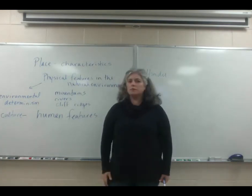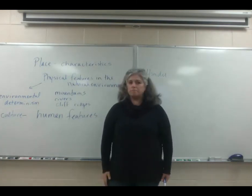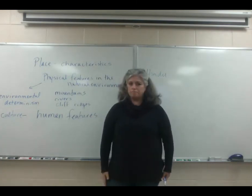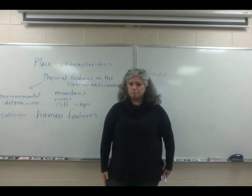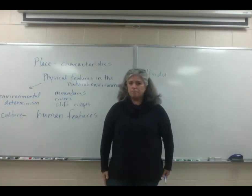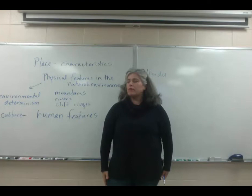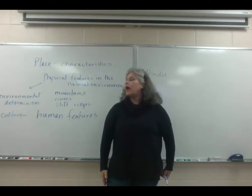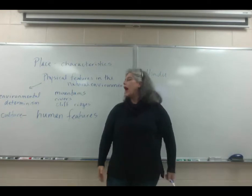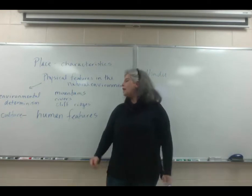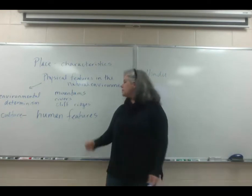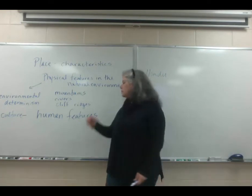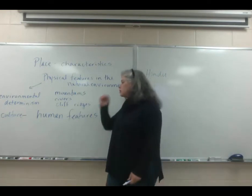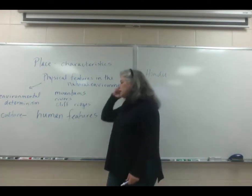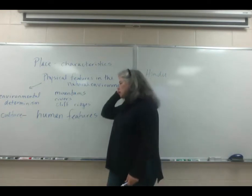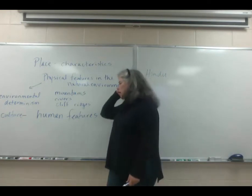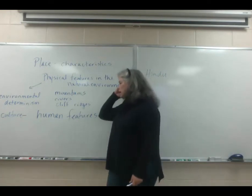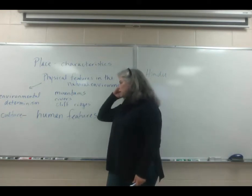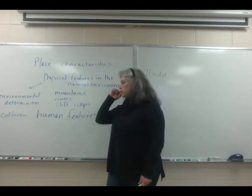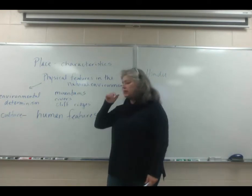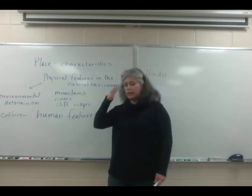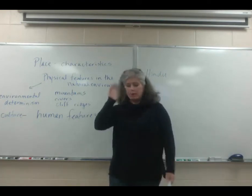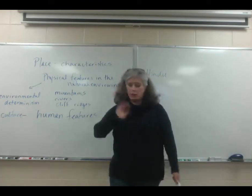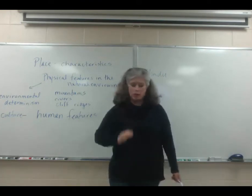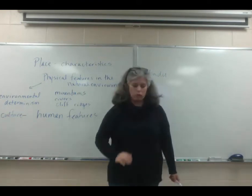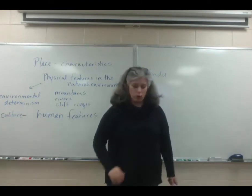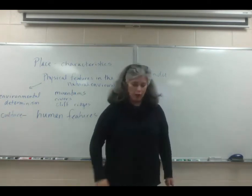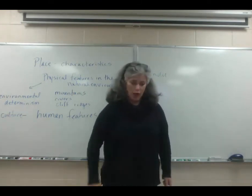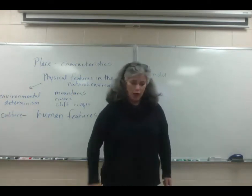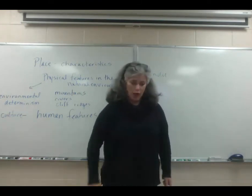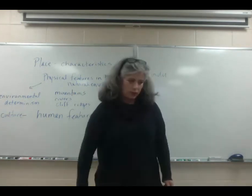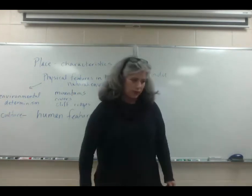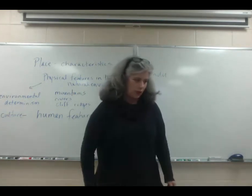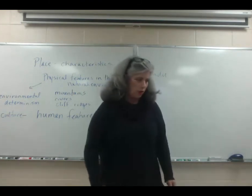Architecture of that. Absolutely, good example with Roman aqueducts and all of